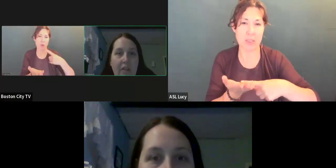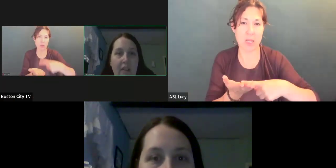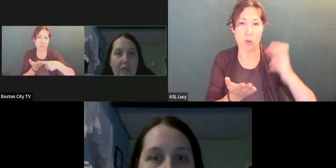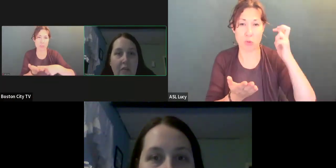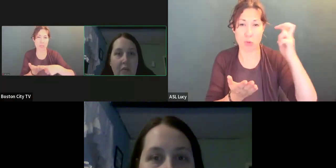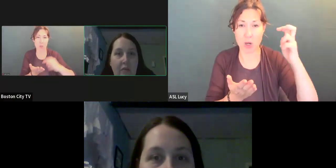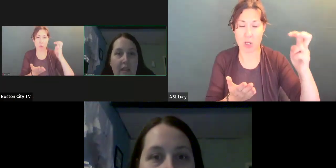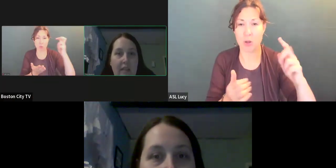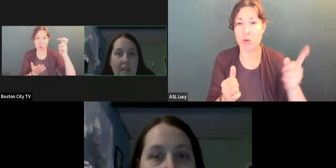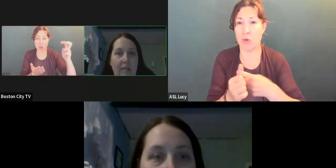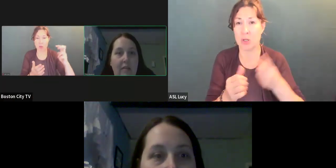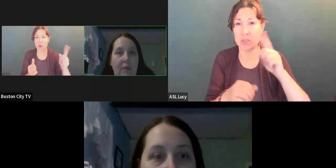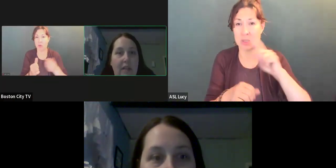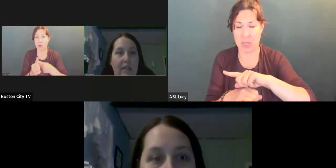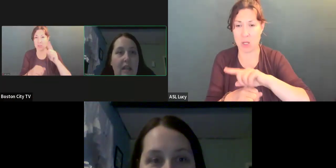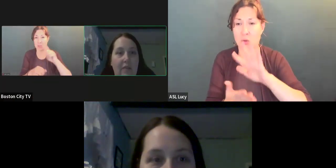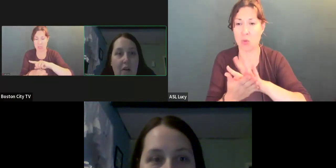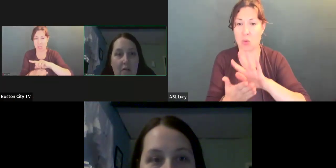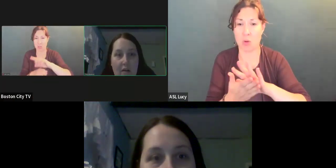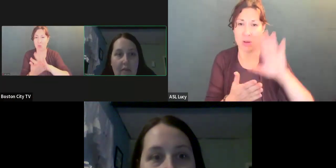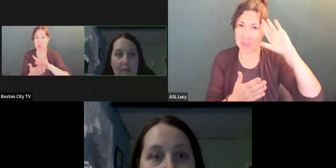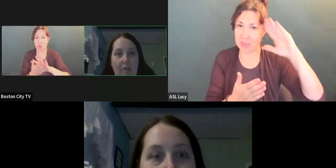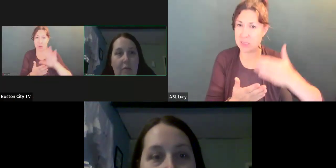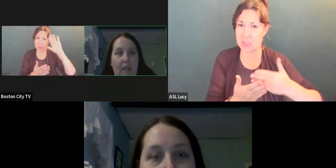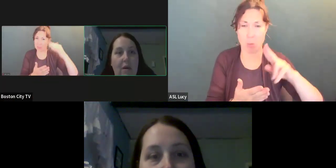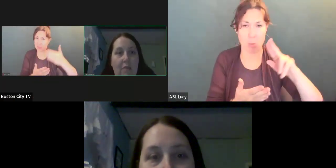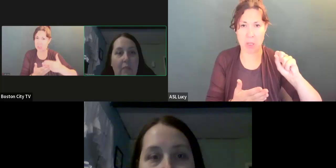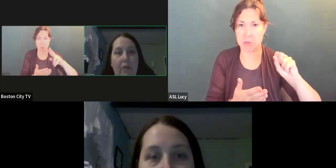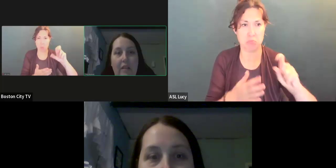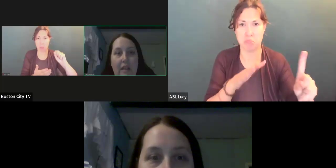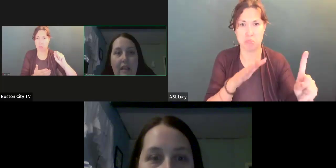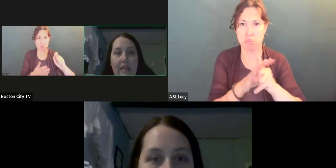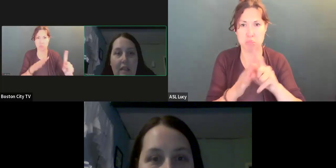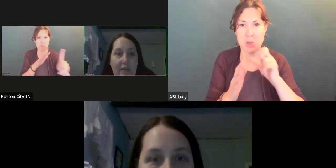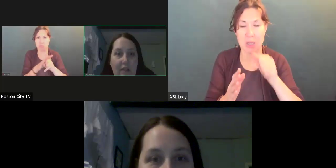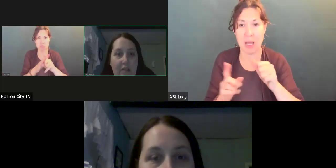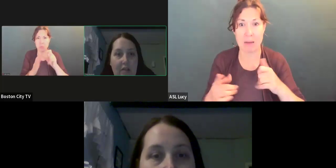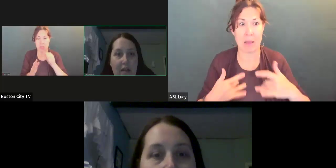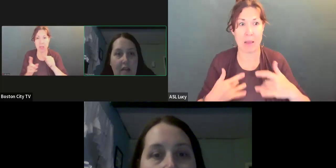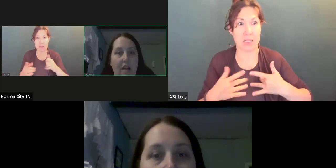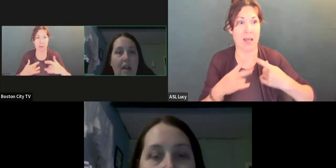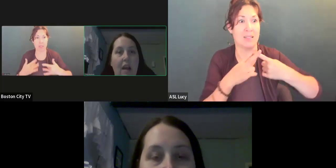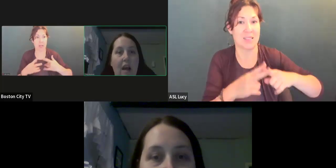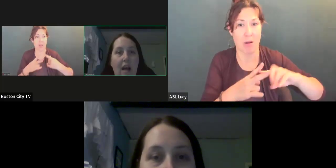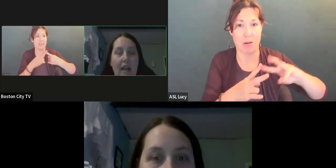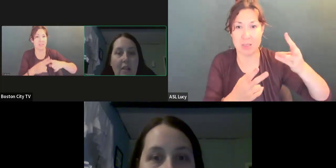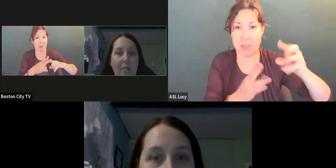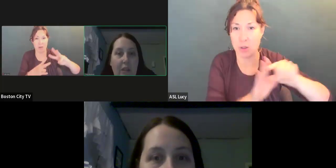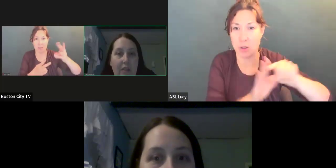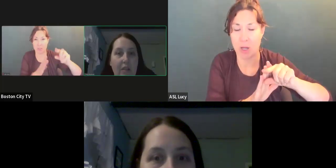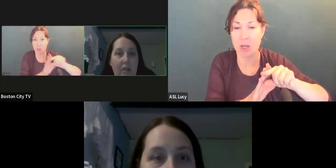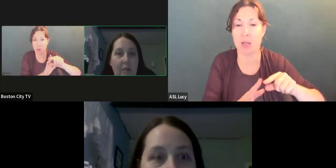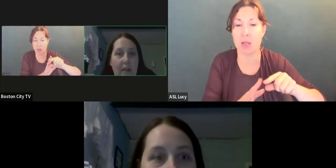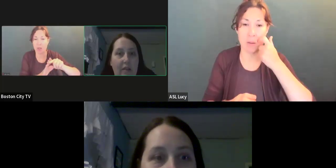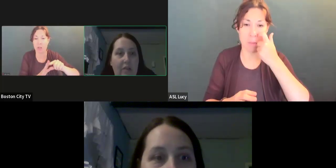day of school, my son's bus never arrived to pick him up for an exciting day of sixth grade. I had the Boston